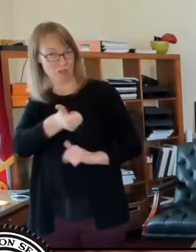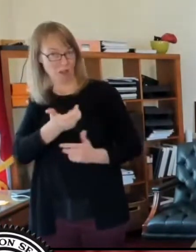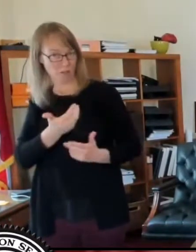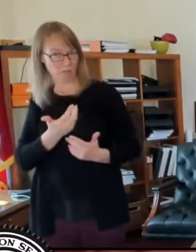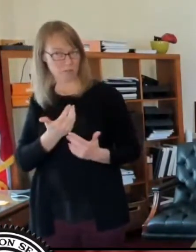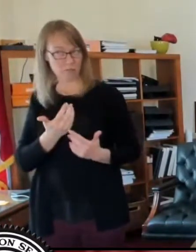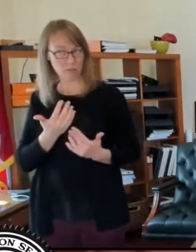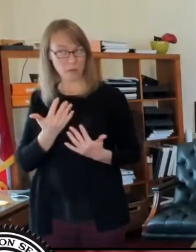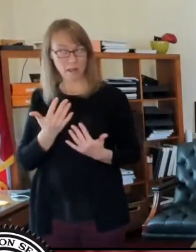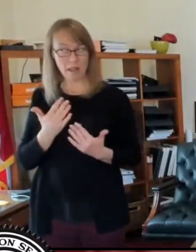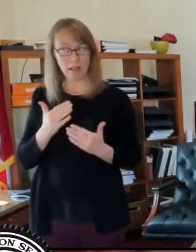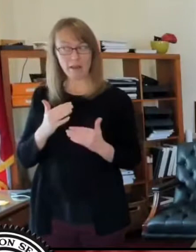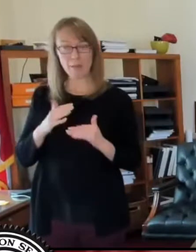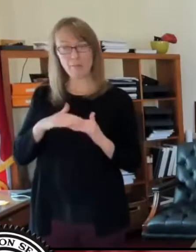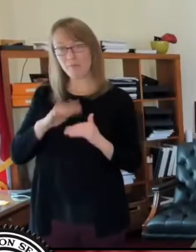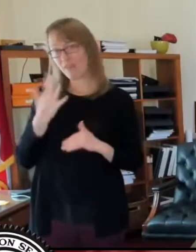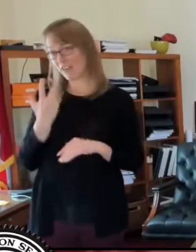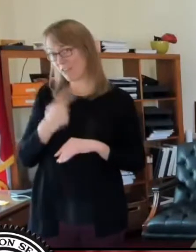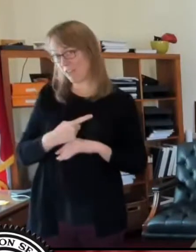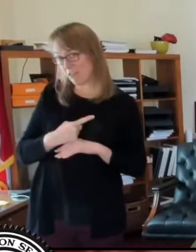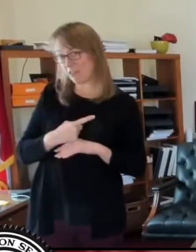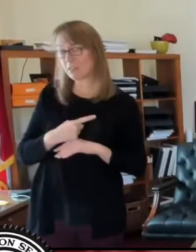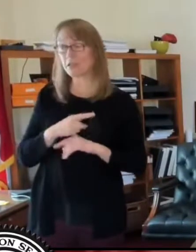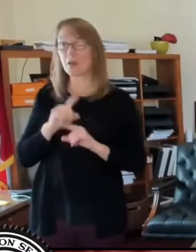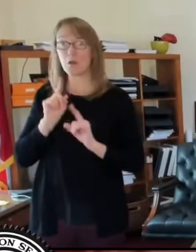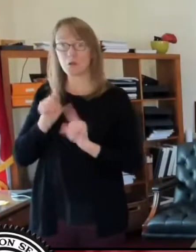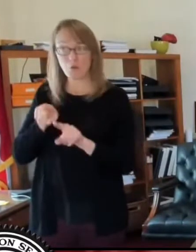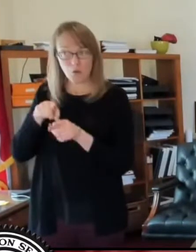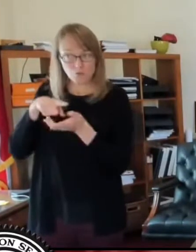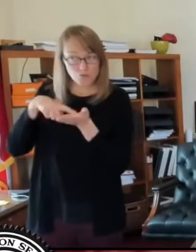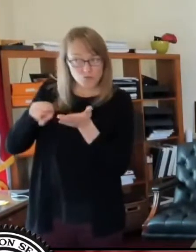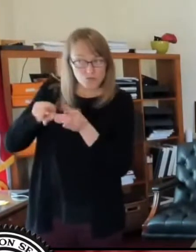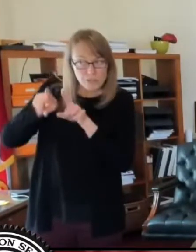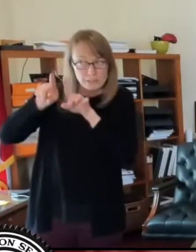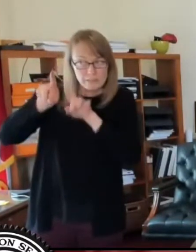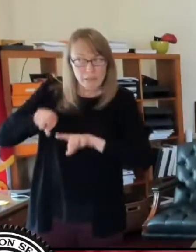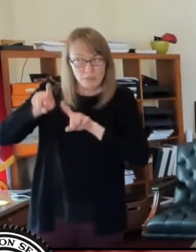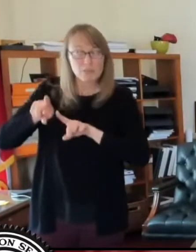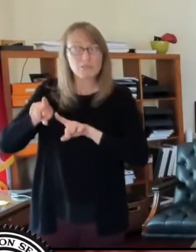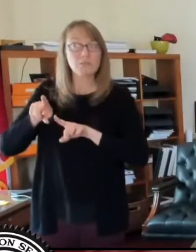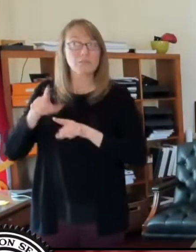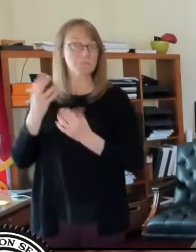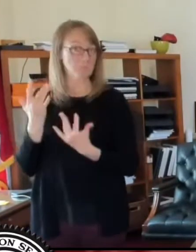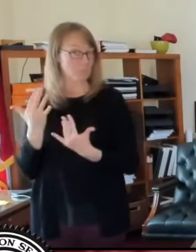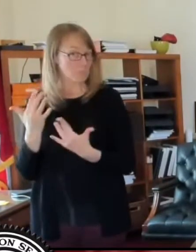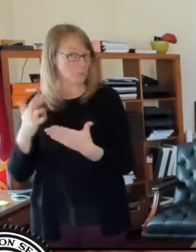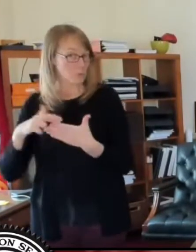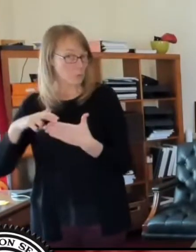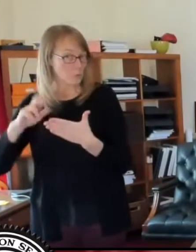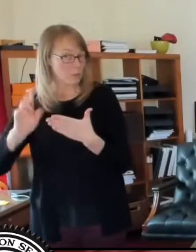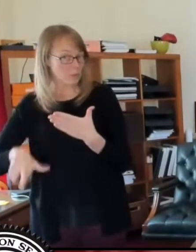Because it's just really important. Our hospitals are